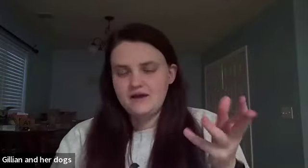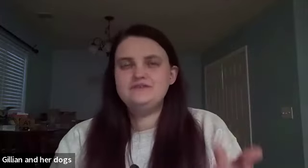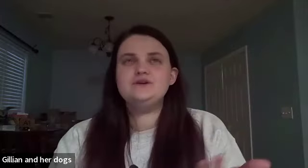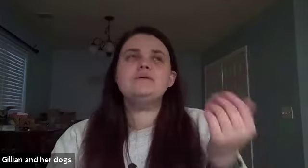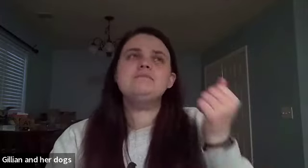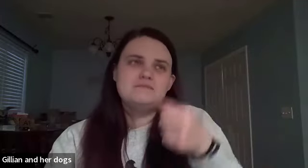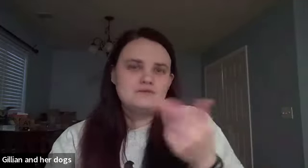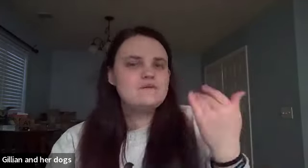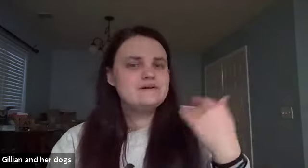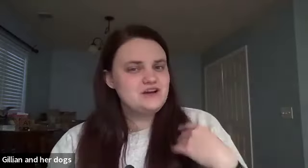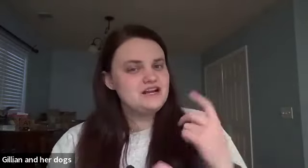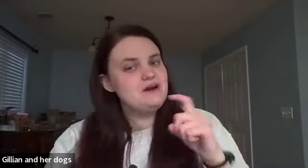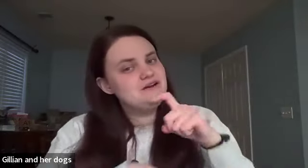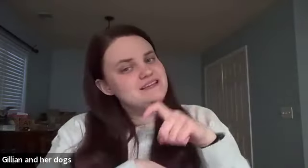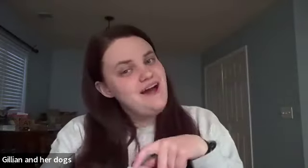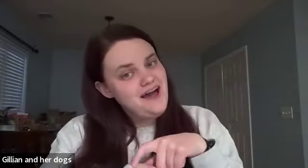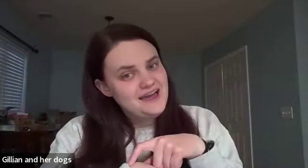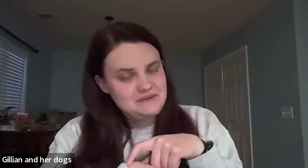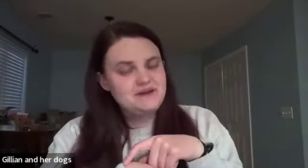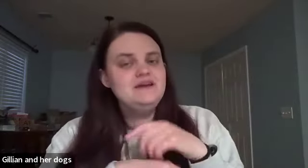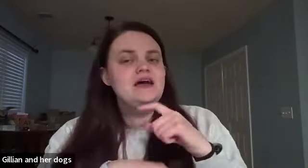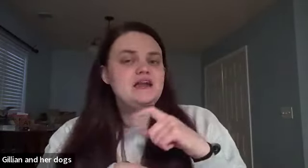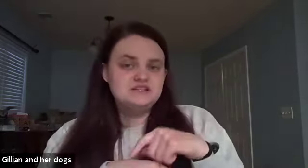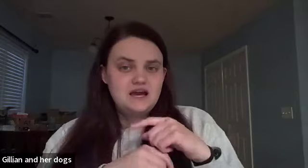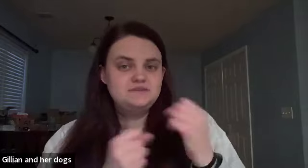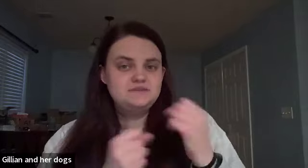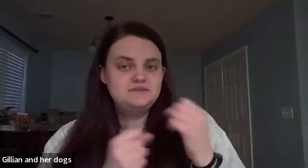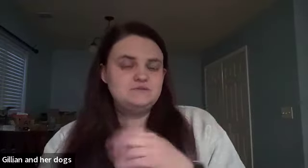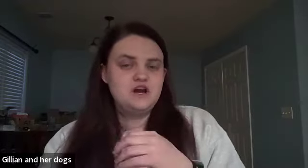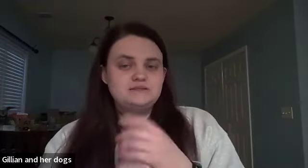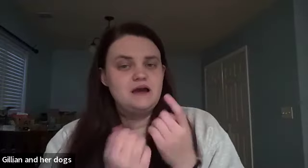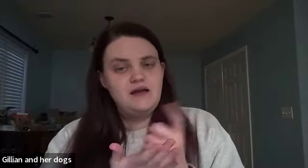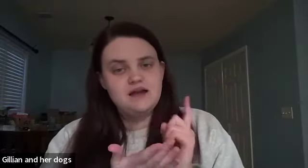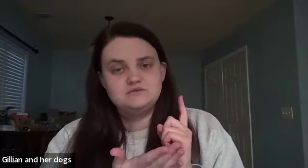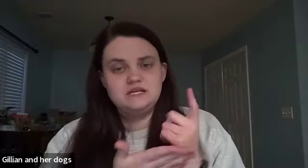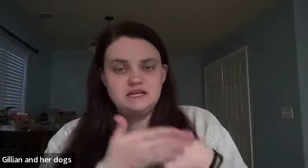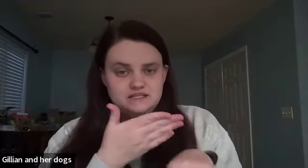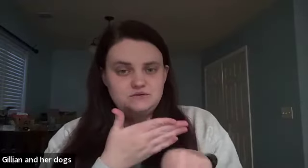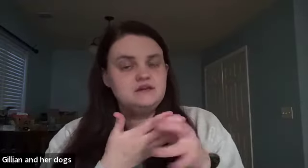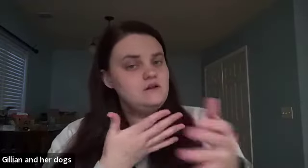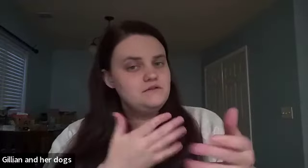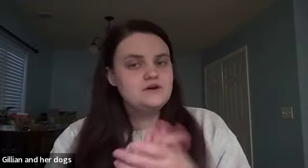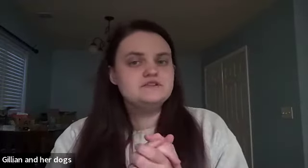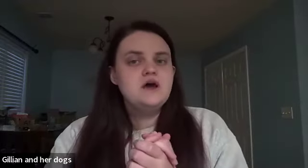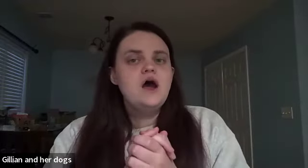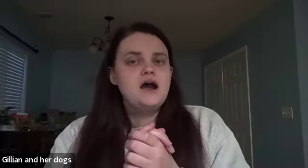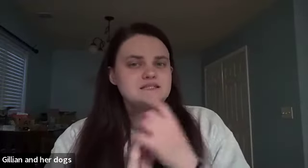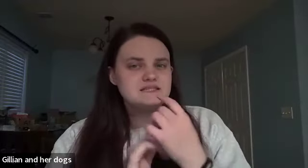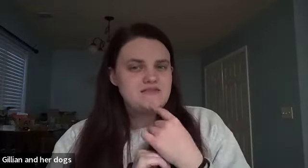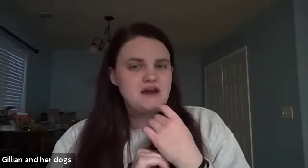Now, if you remember when we were talking about our time and our time signs, and we talked about last week, next week, and all of those, I said